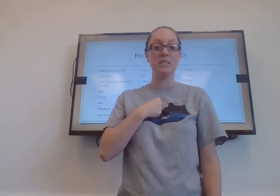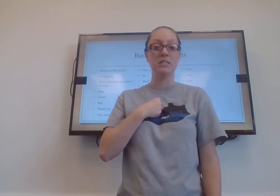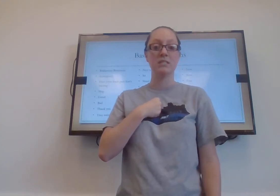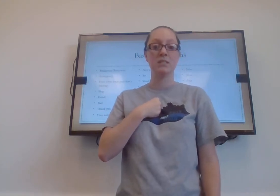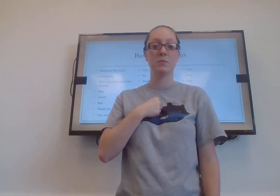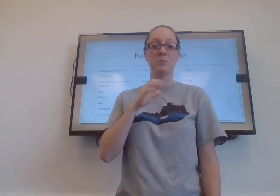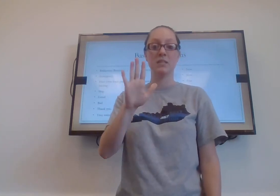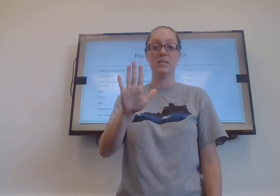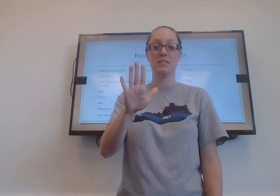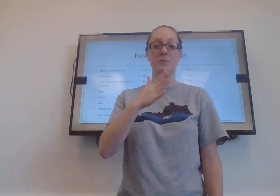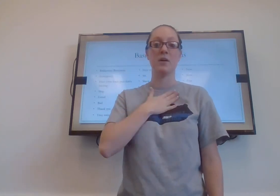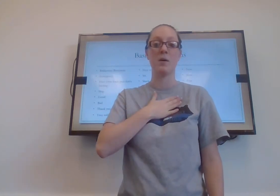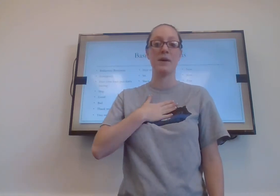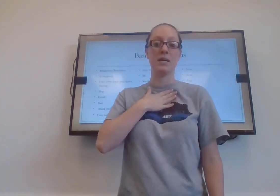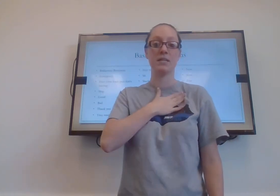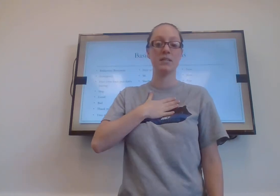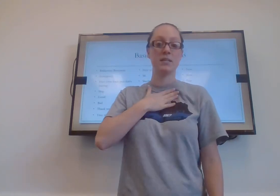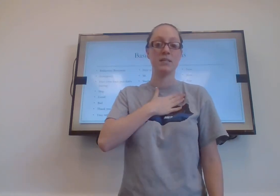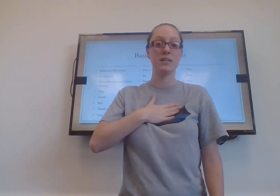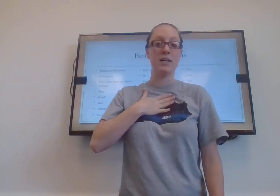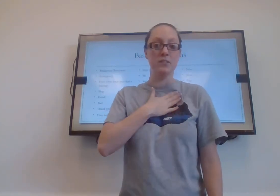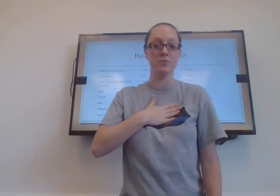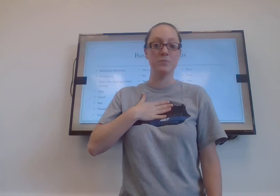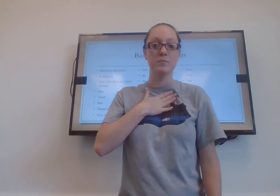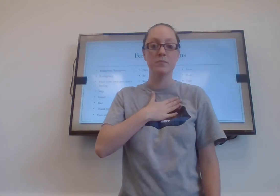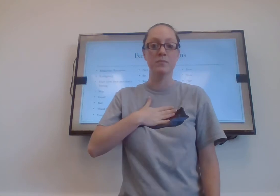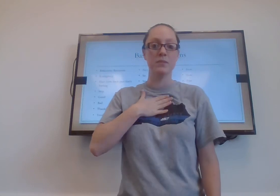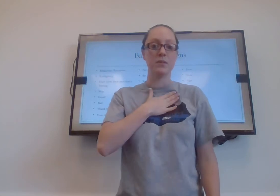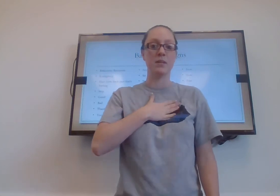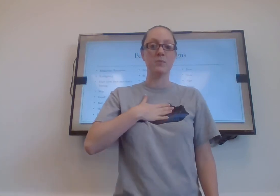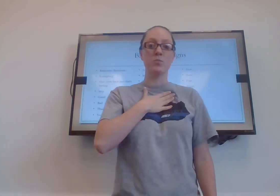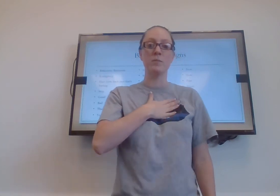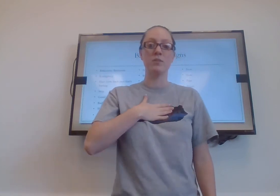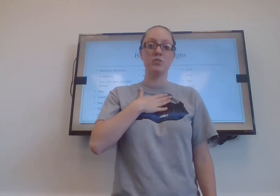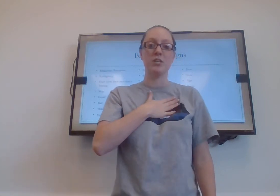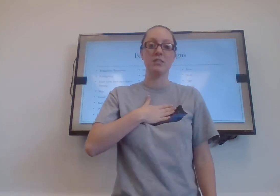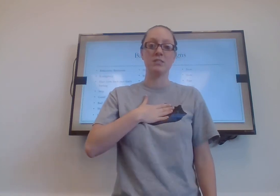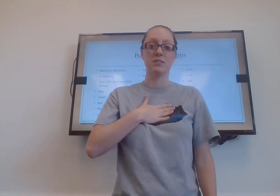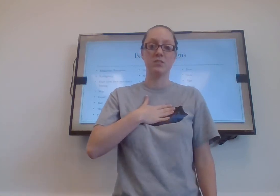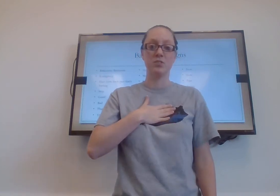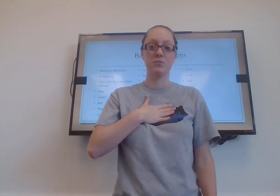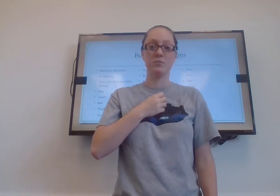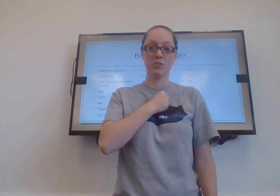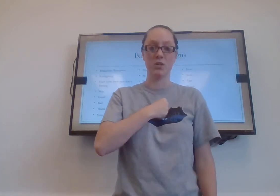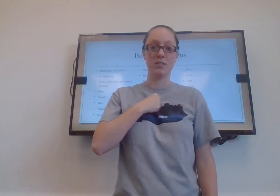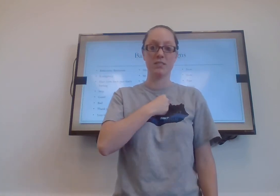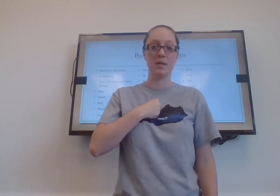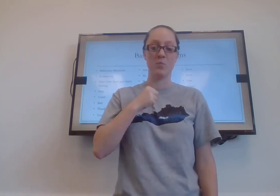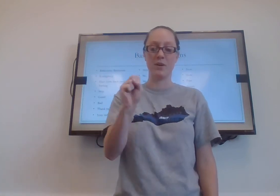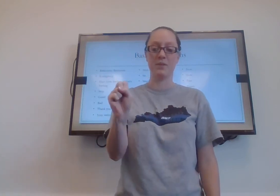please, but please is a palm hand, and you rub it on your chest too. Sorry is the same way, but it's